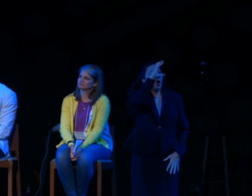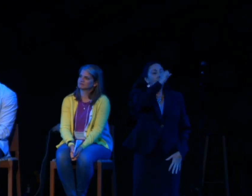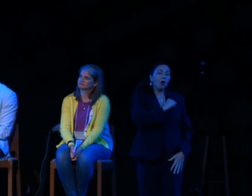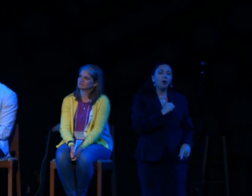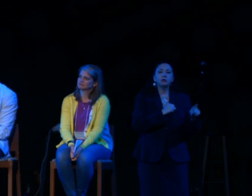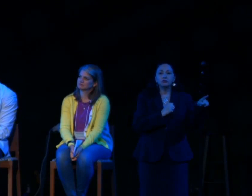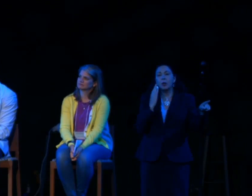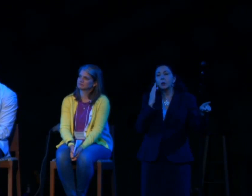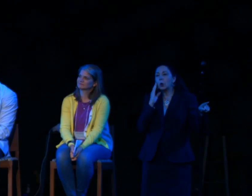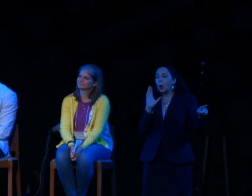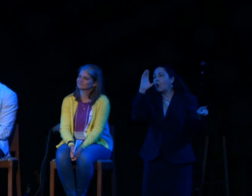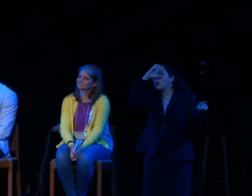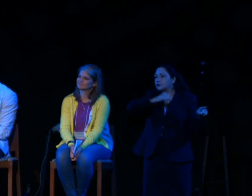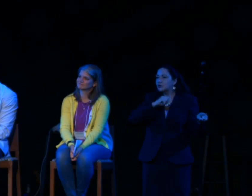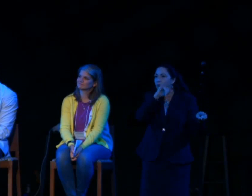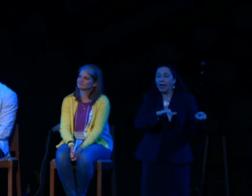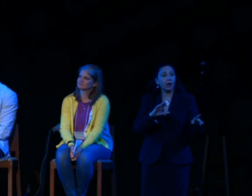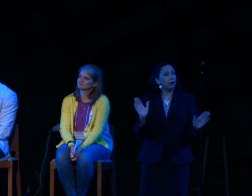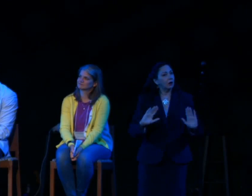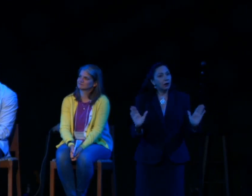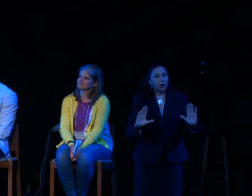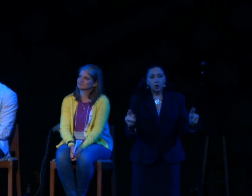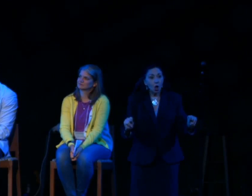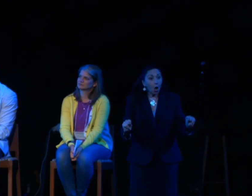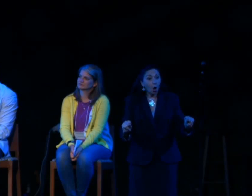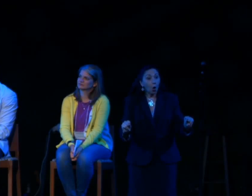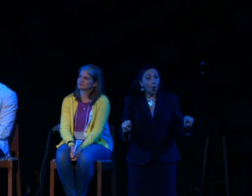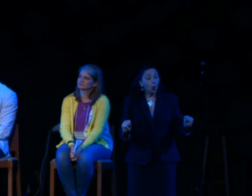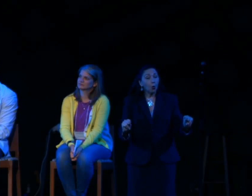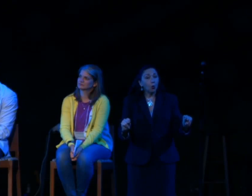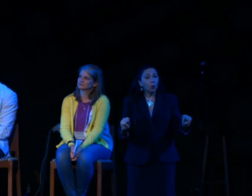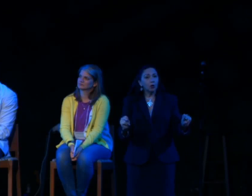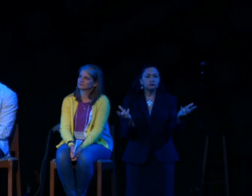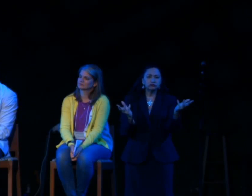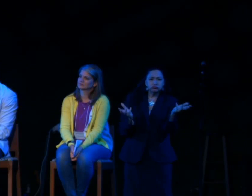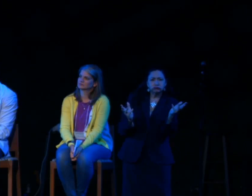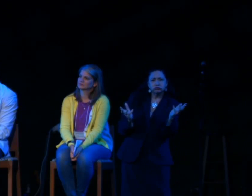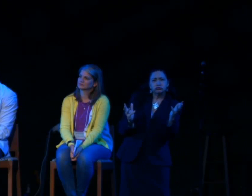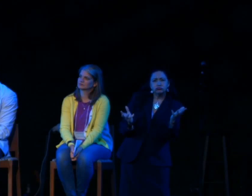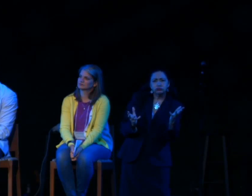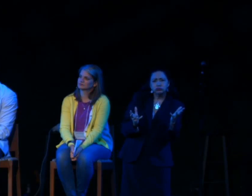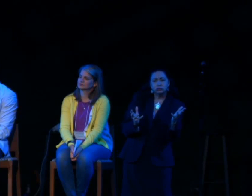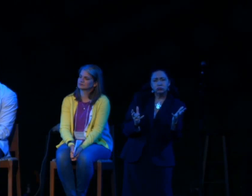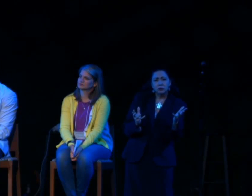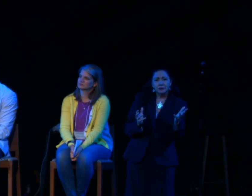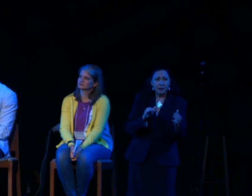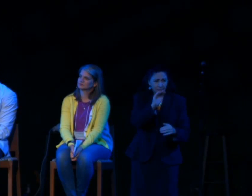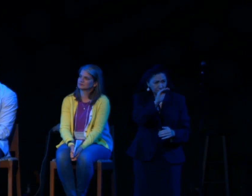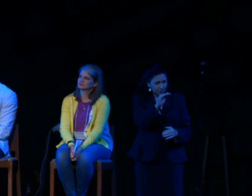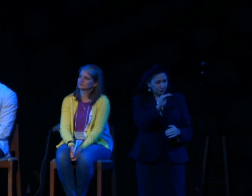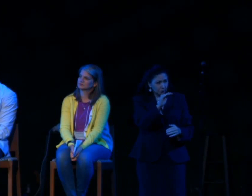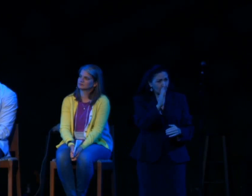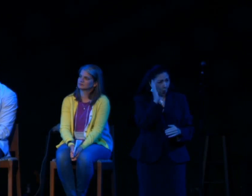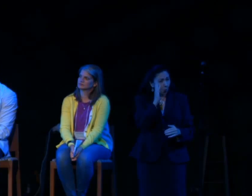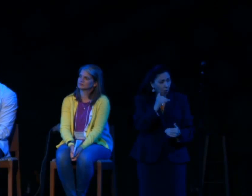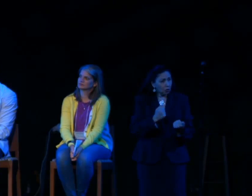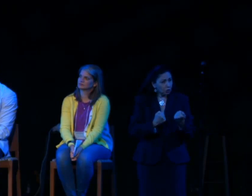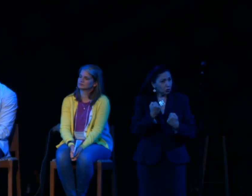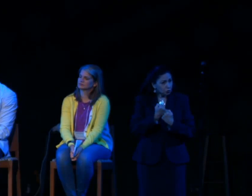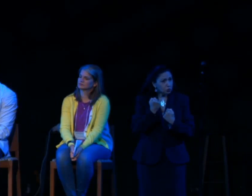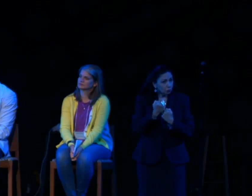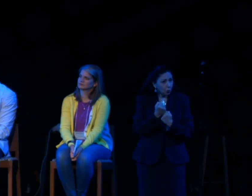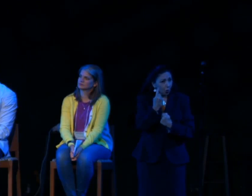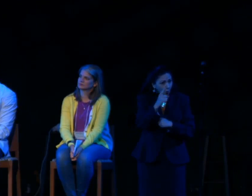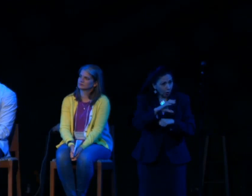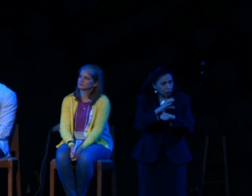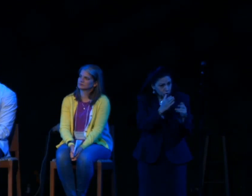that someone's going to make a common sense decision. I want you to talk to them and ask them to support the One Church plan. Explain why you hope it works for